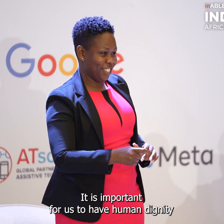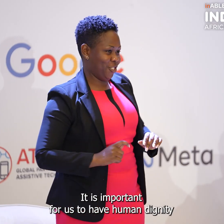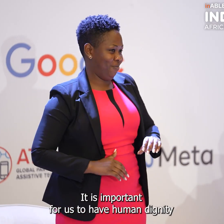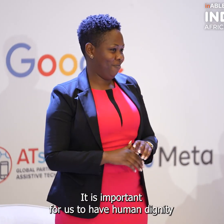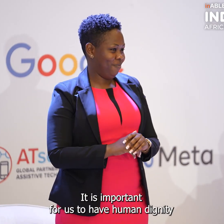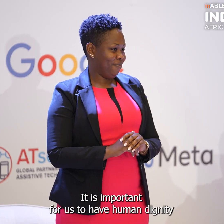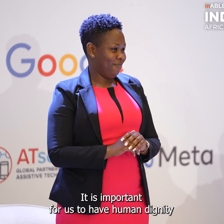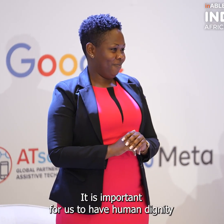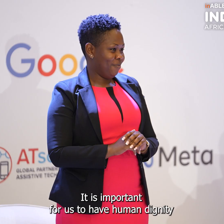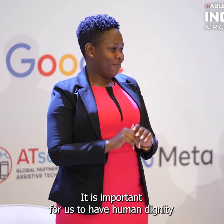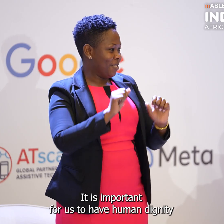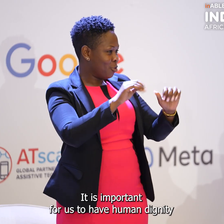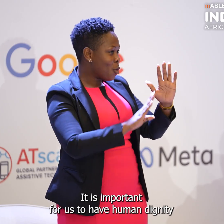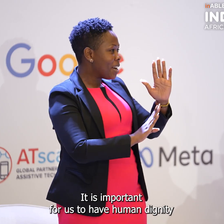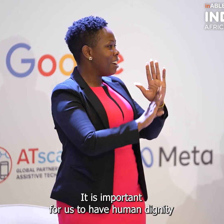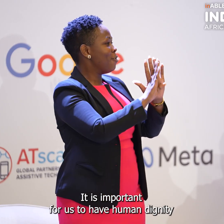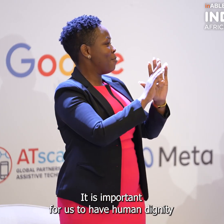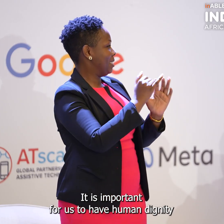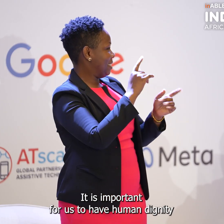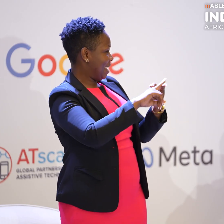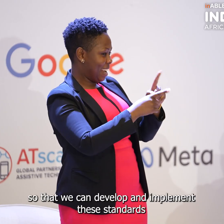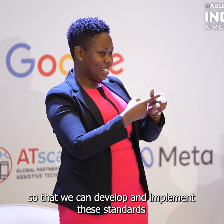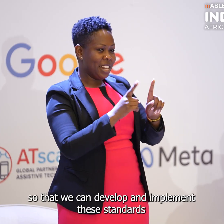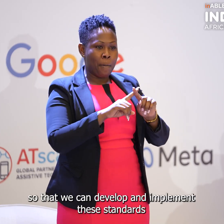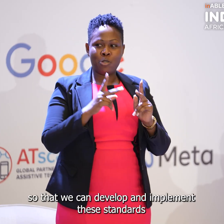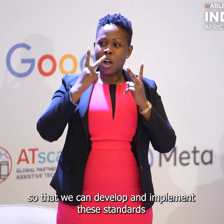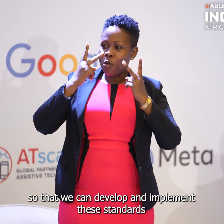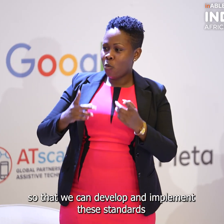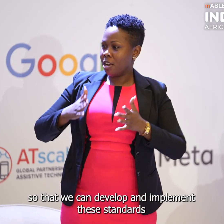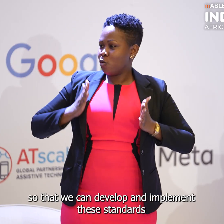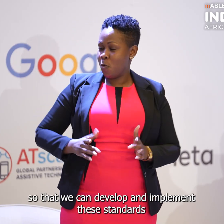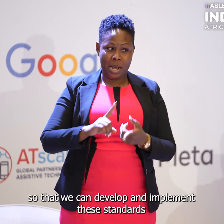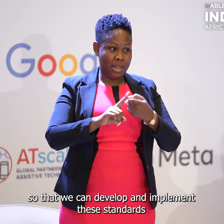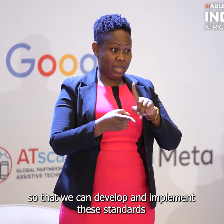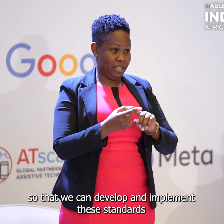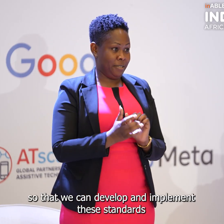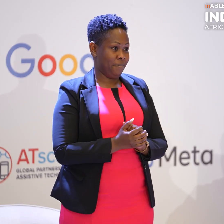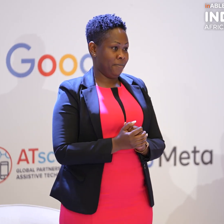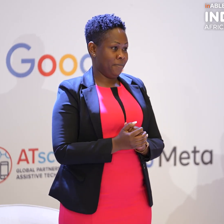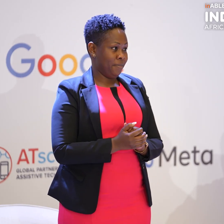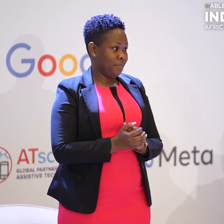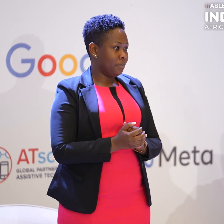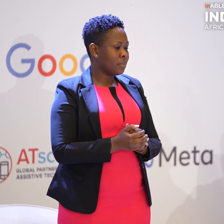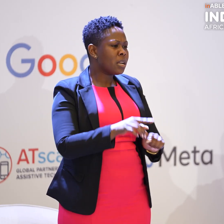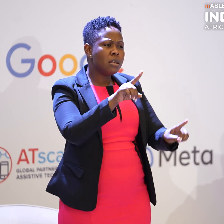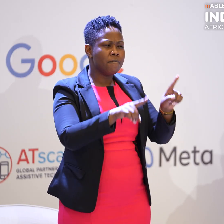it is important for us to have human dignity so that we can develop and implement these